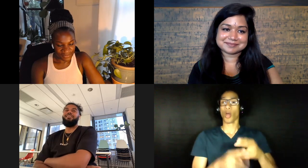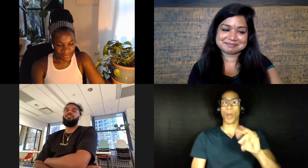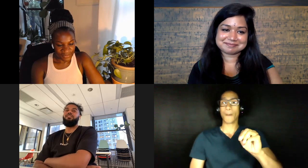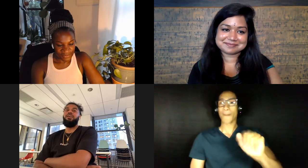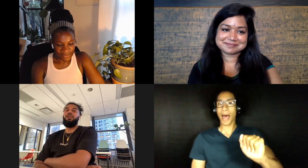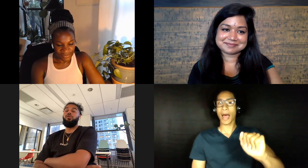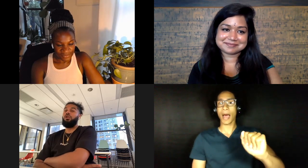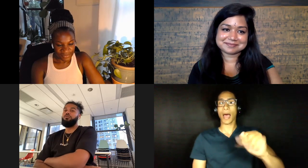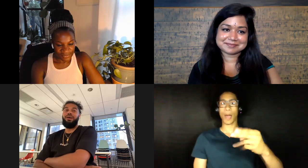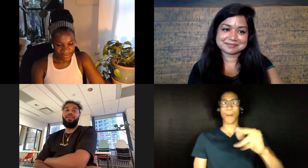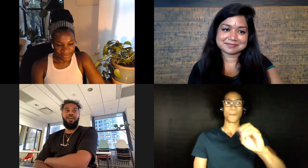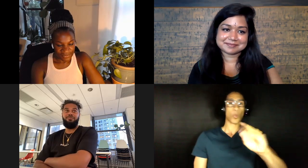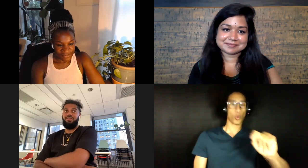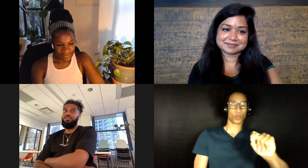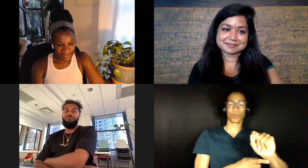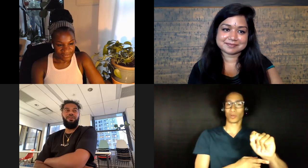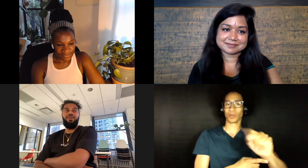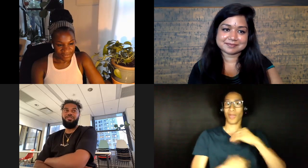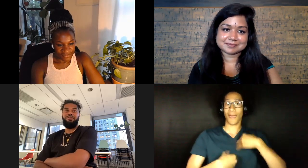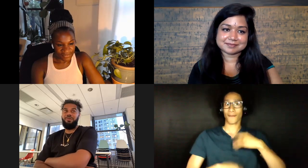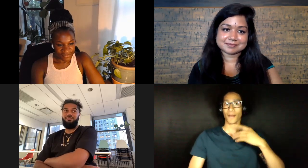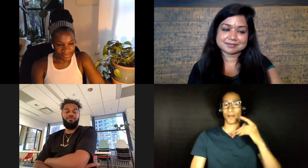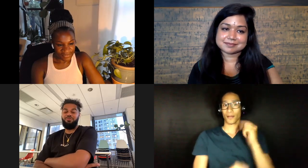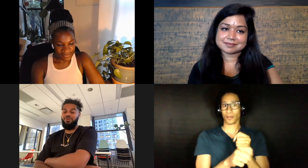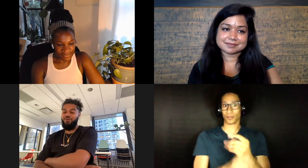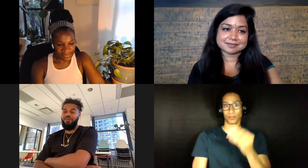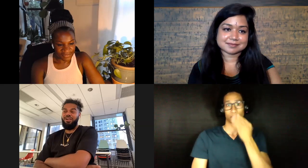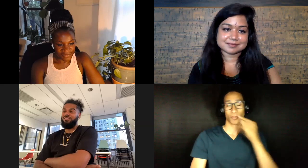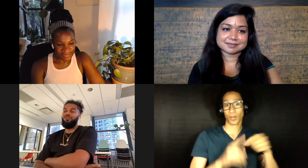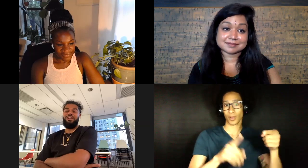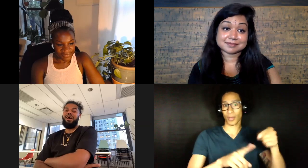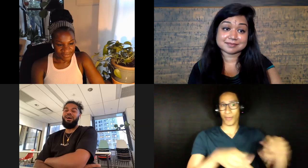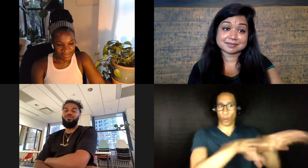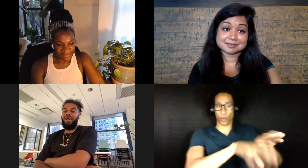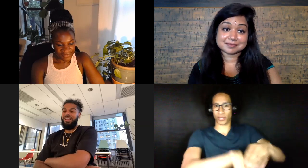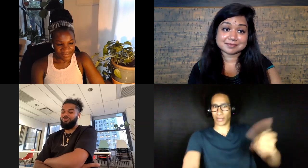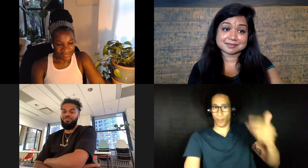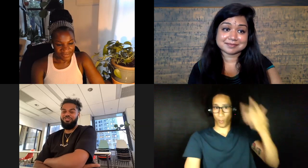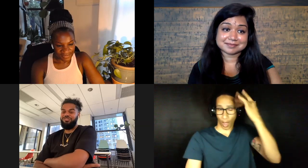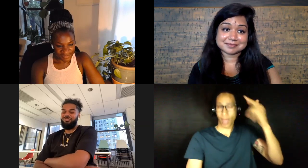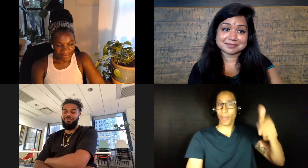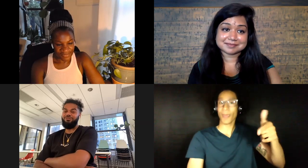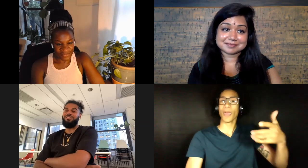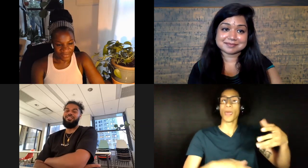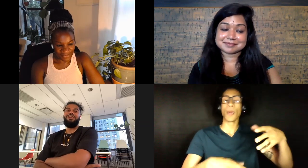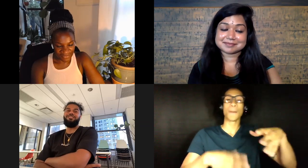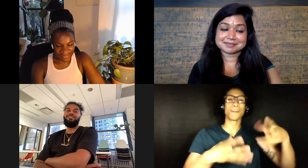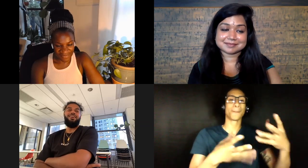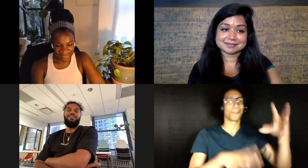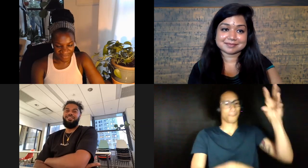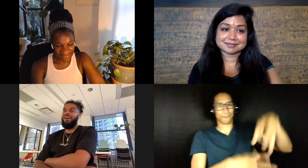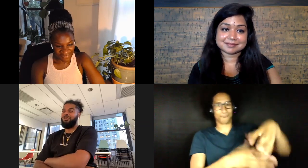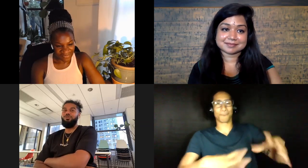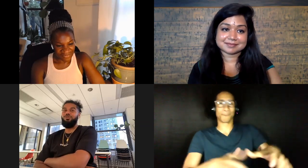the people. And I think that's gonna definitely influence how I, when I make a record and stuff.